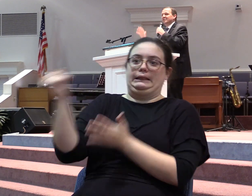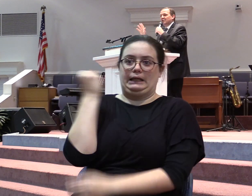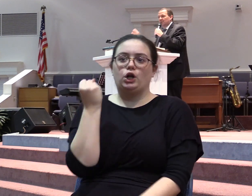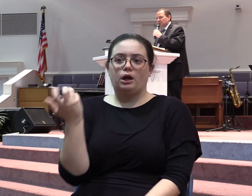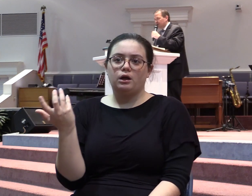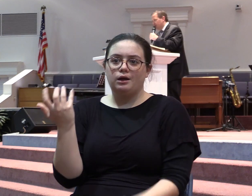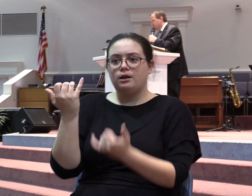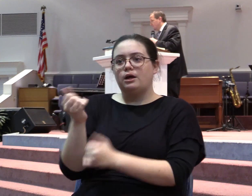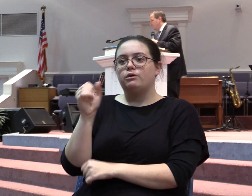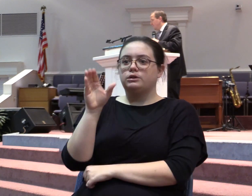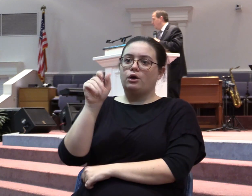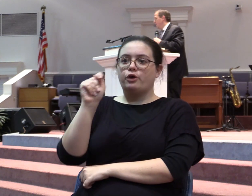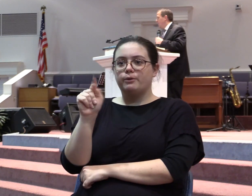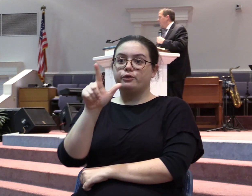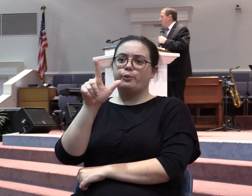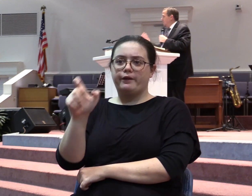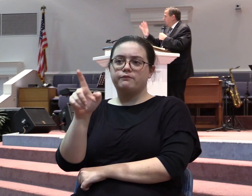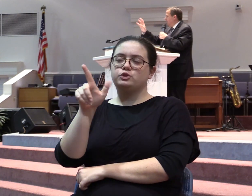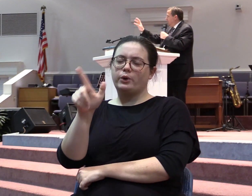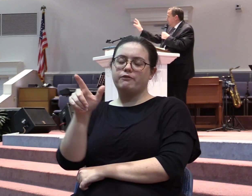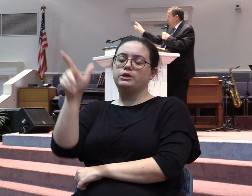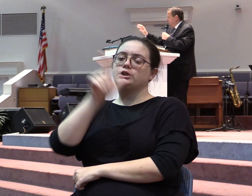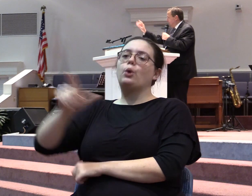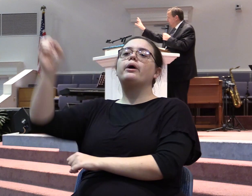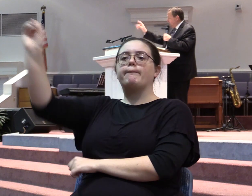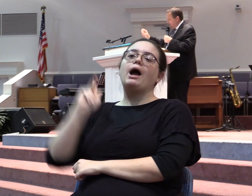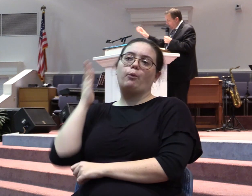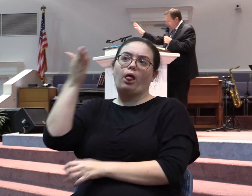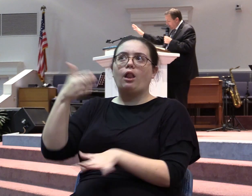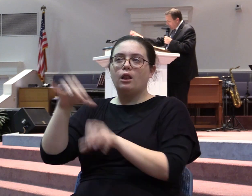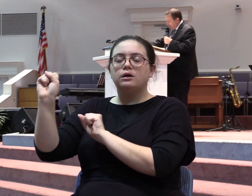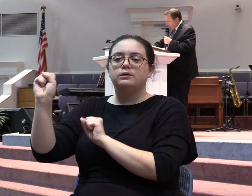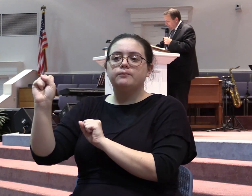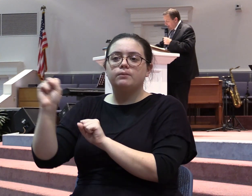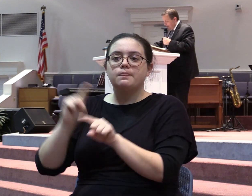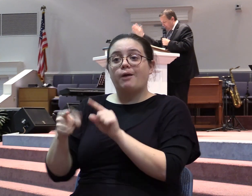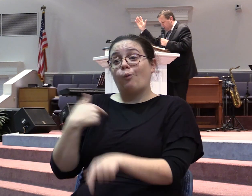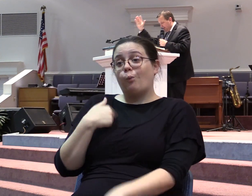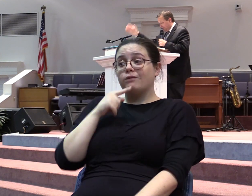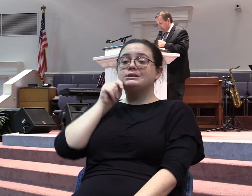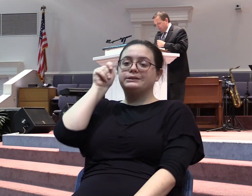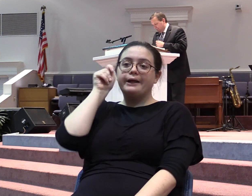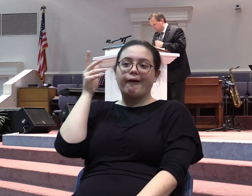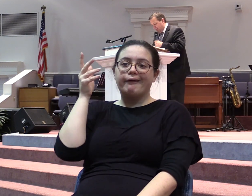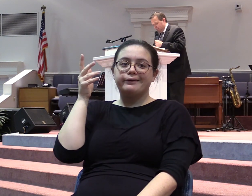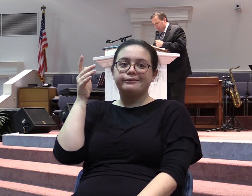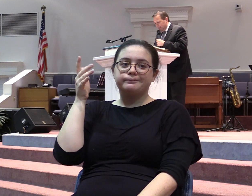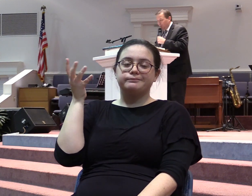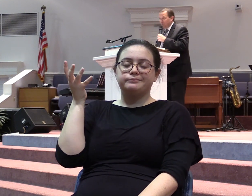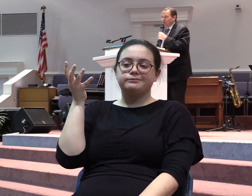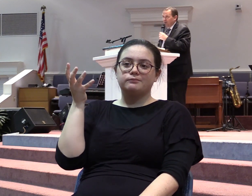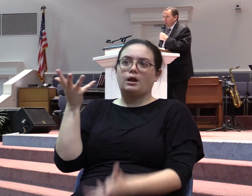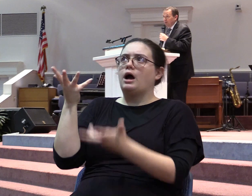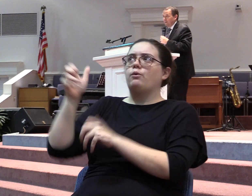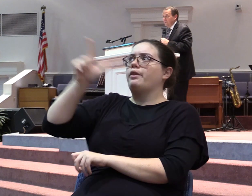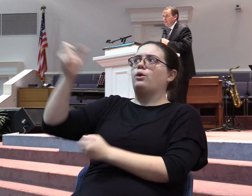Now it's October 21st. So you got all these predictions and all these things. But when I was a teenager, I'll just be honest with you. When I was a teenager, I didn't